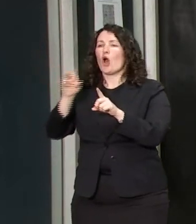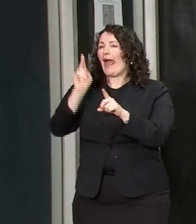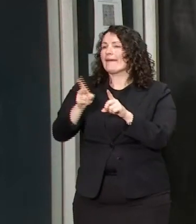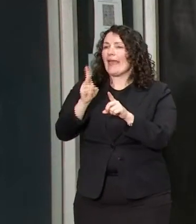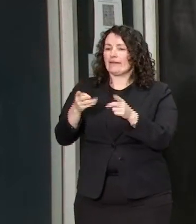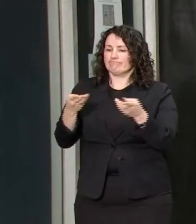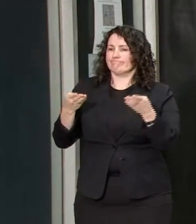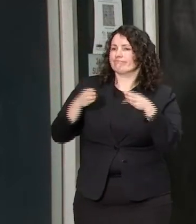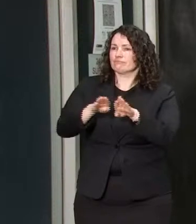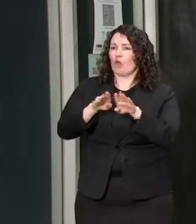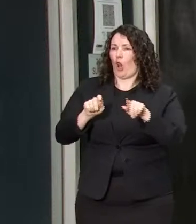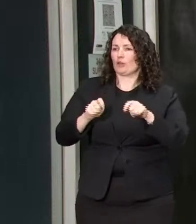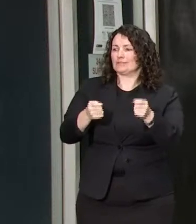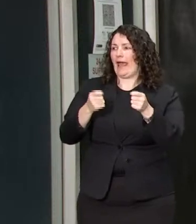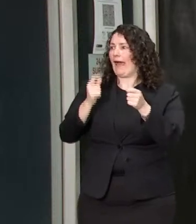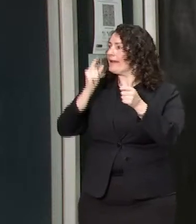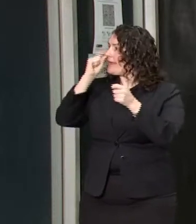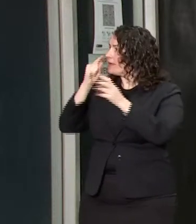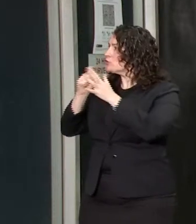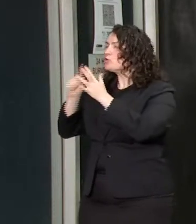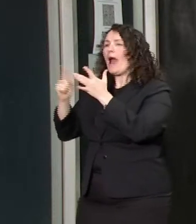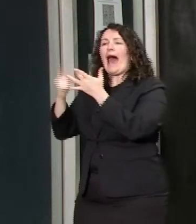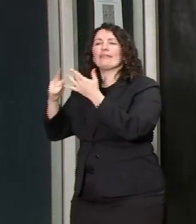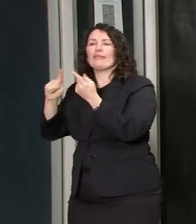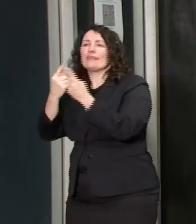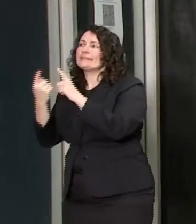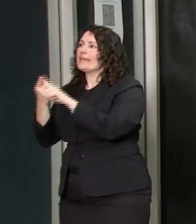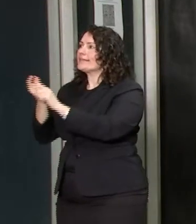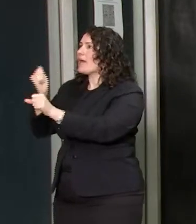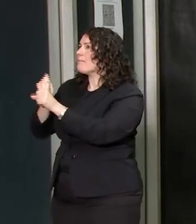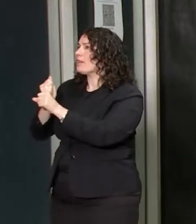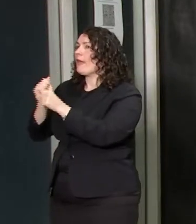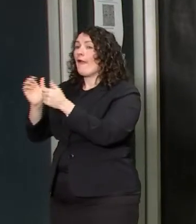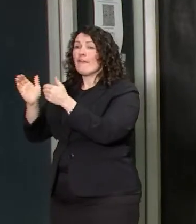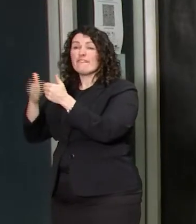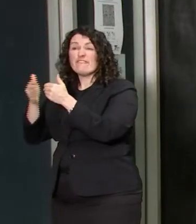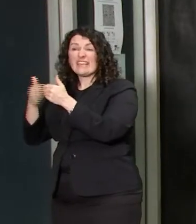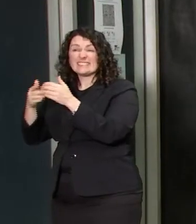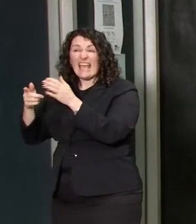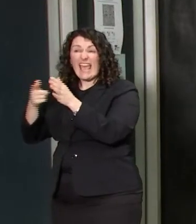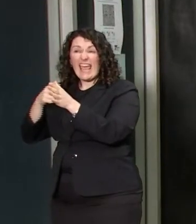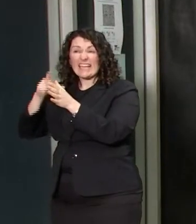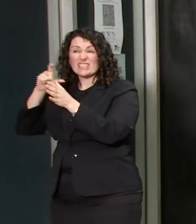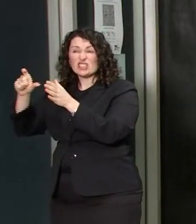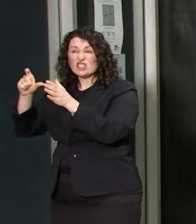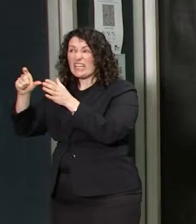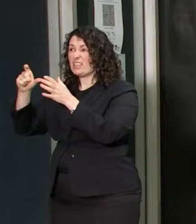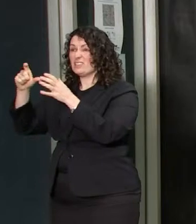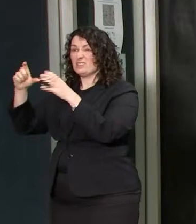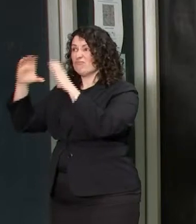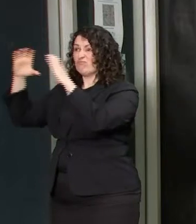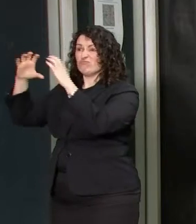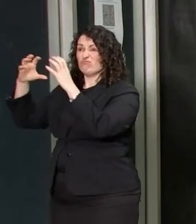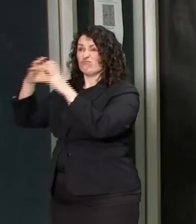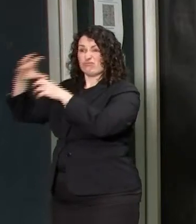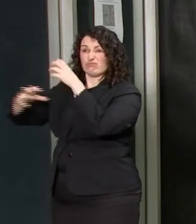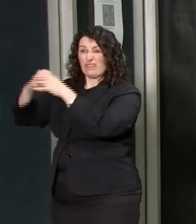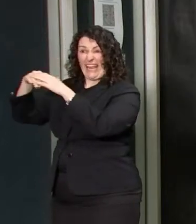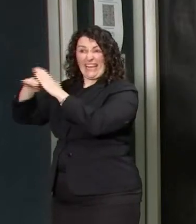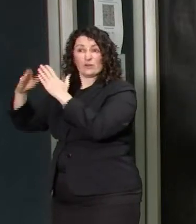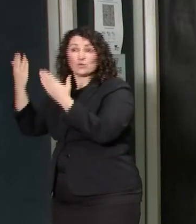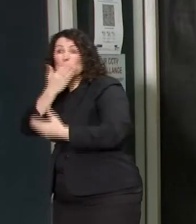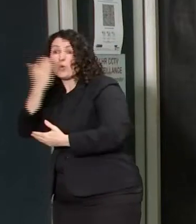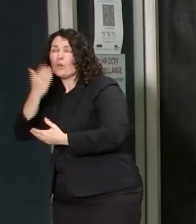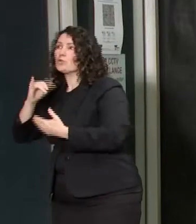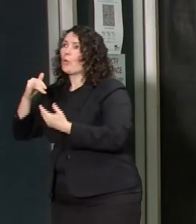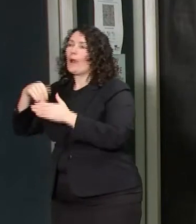can open and others can't? Is there any way you can not impose all of the conditions on everyone? Every single measure that we're doing